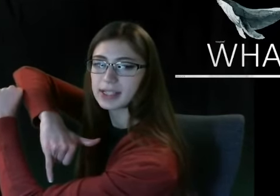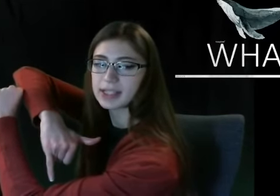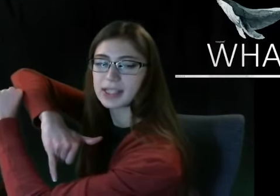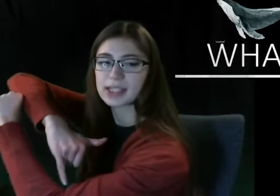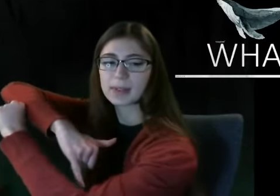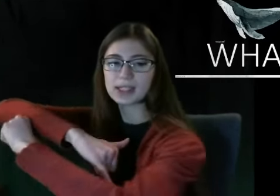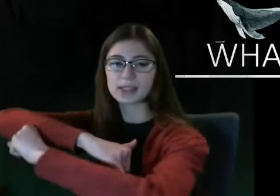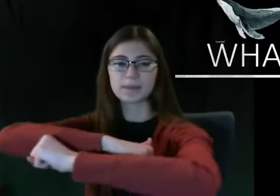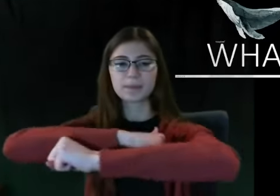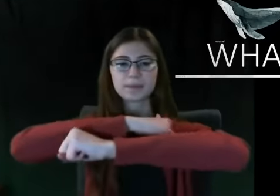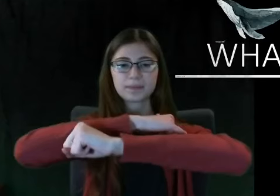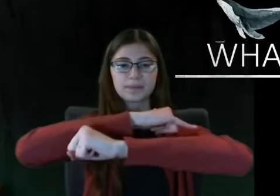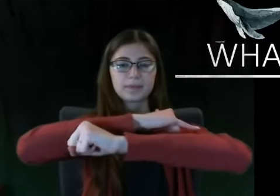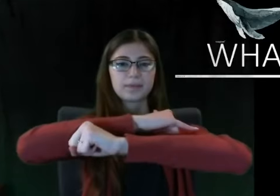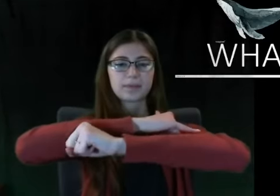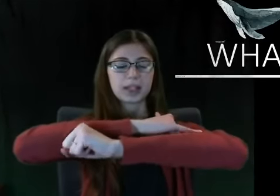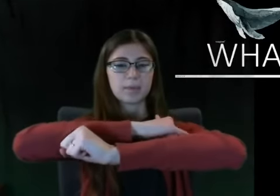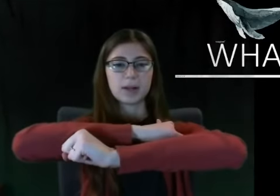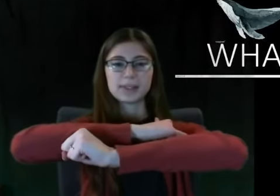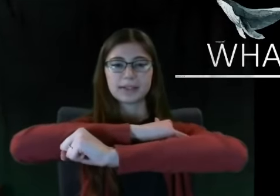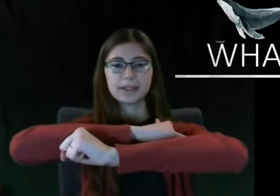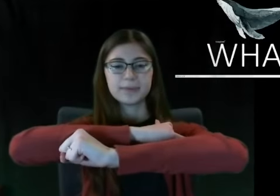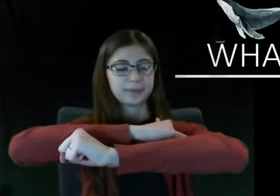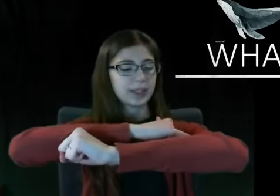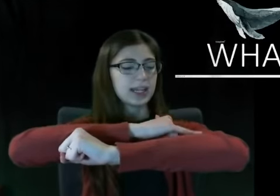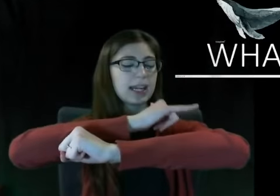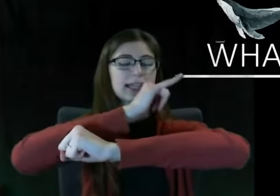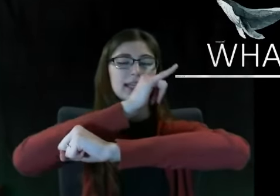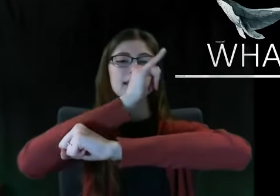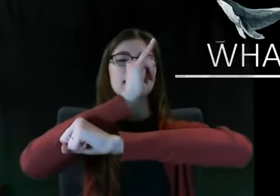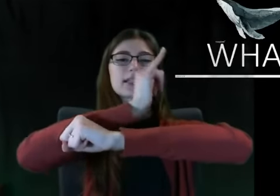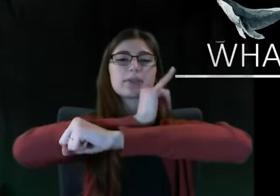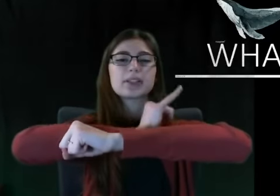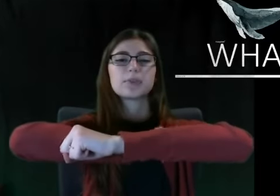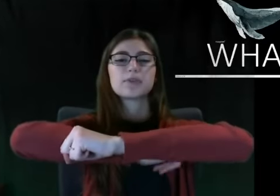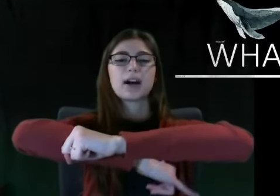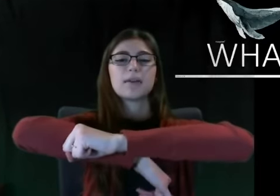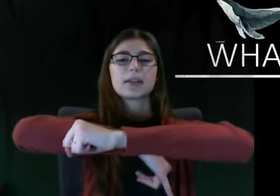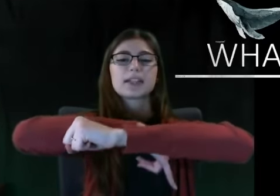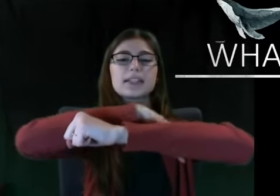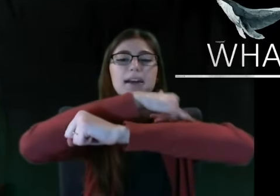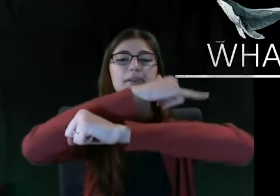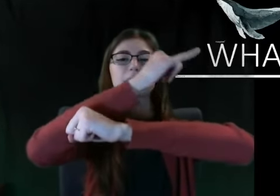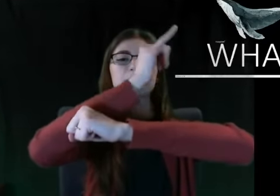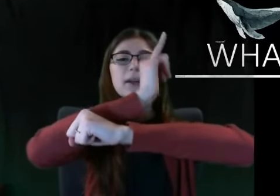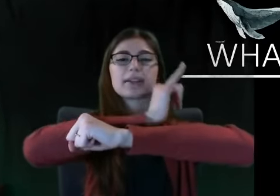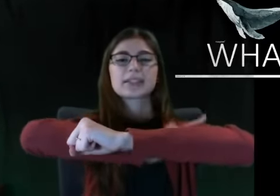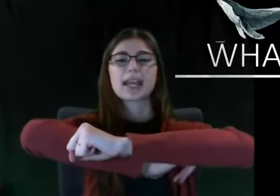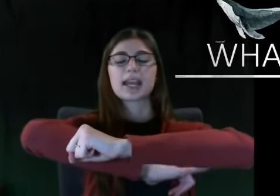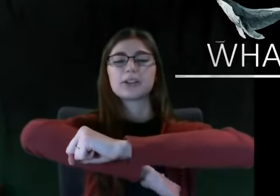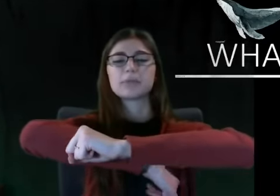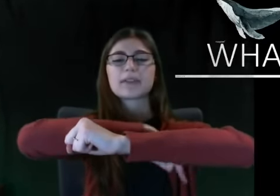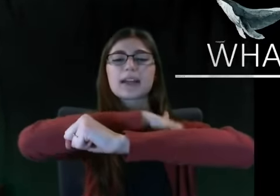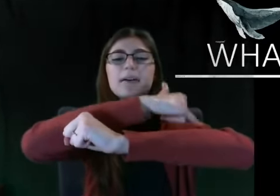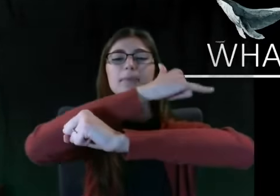this space. Right, palms down though. And then this is going to move up and down like a whale's tail moving up and